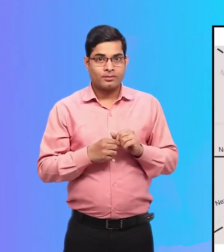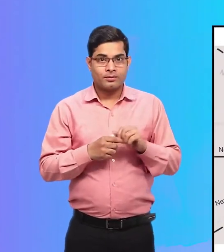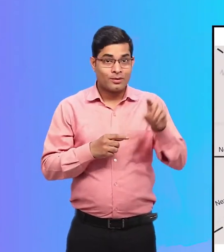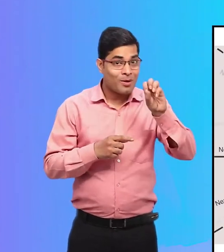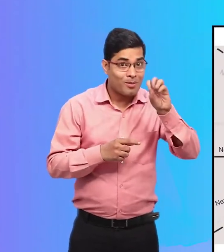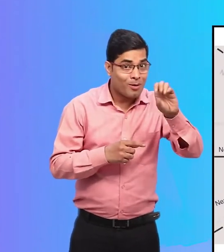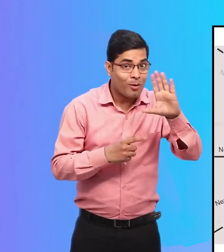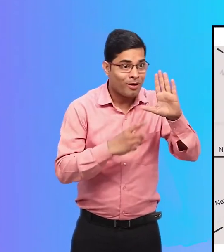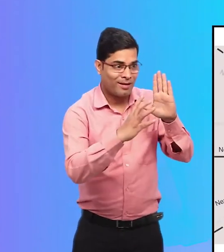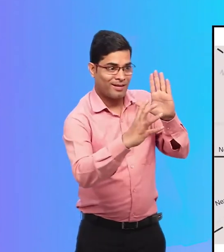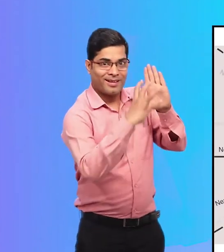A speaking device